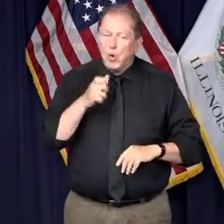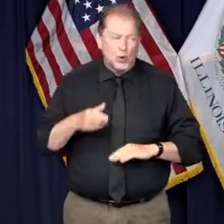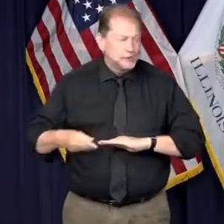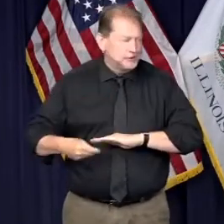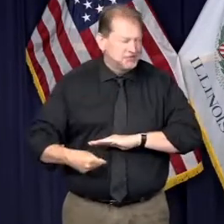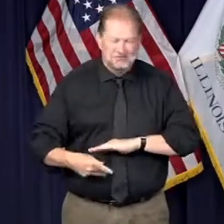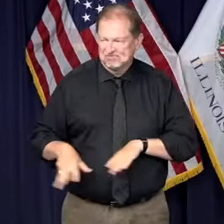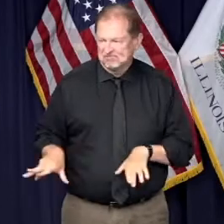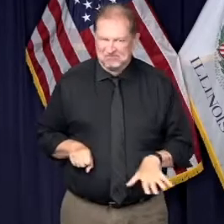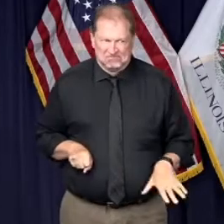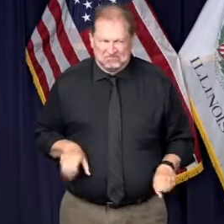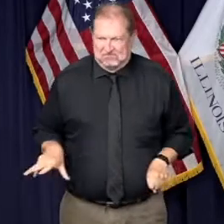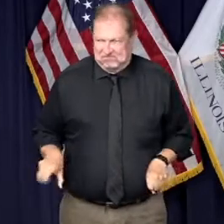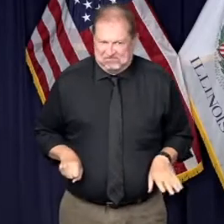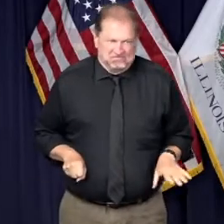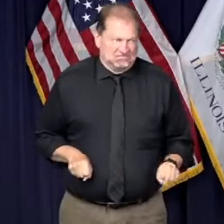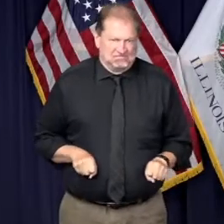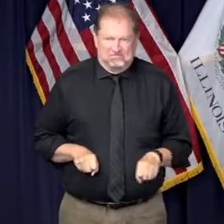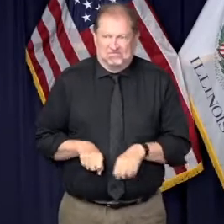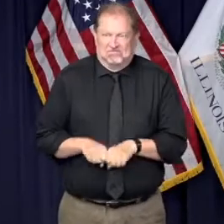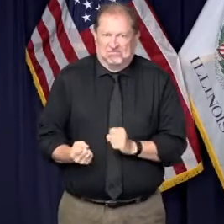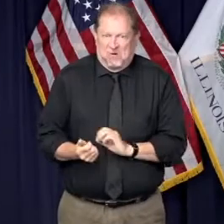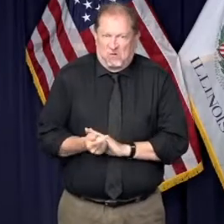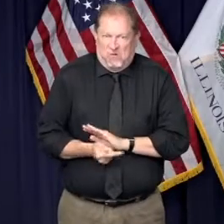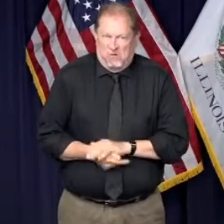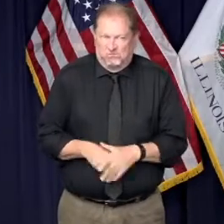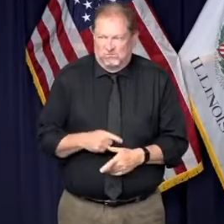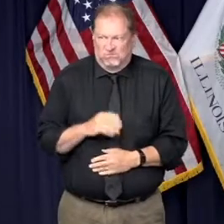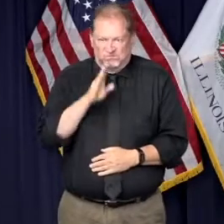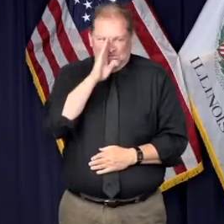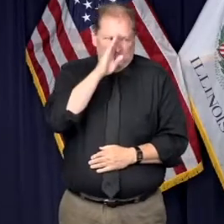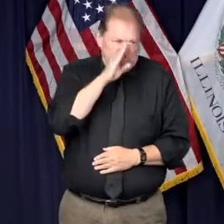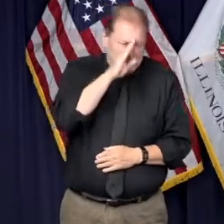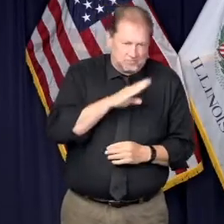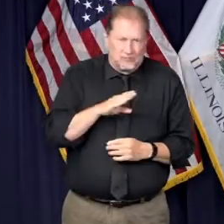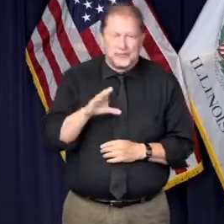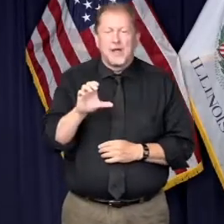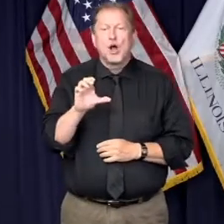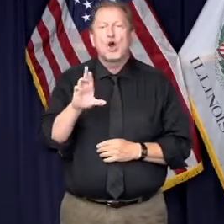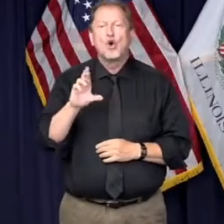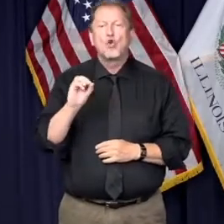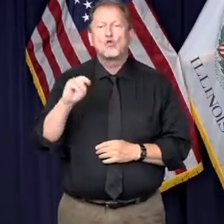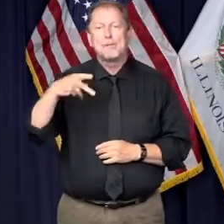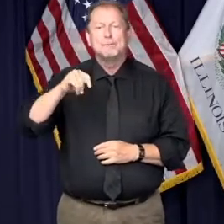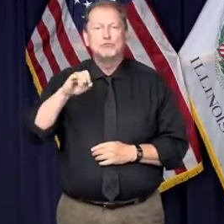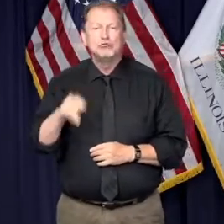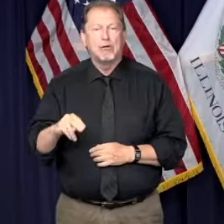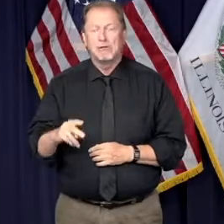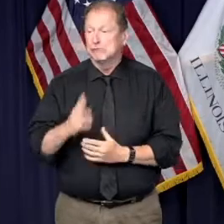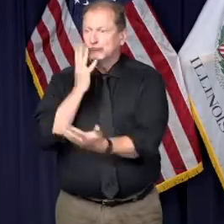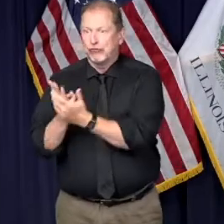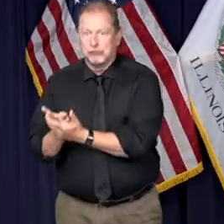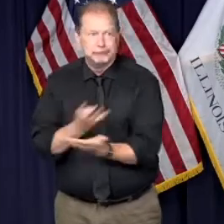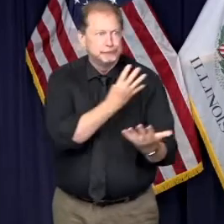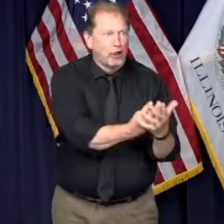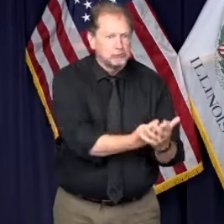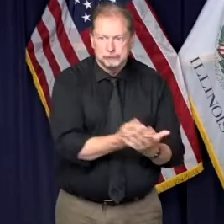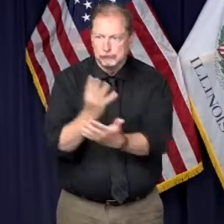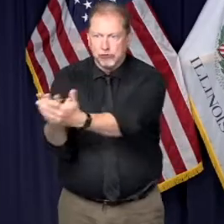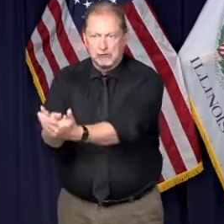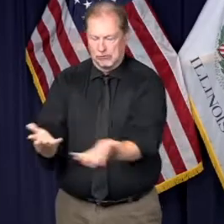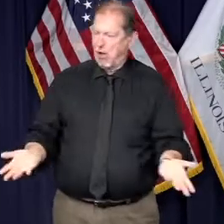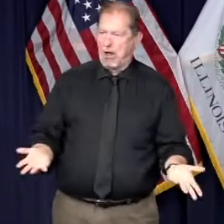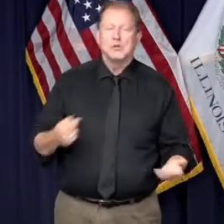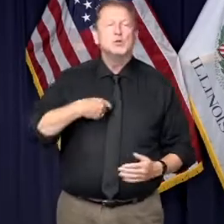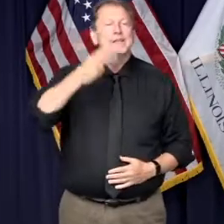this. There's just no doubt. I think there's cynicism that abounds among voters, and rightfully so, when you hear about what Commonwealth Edison